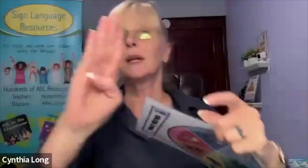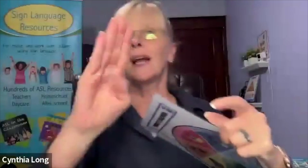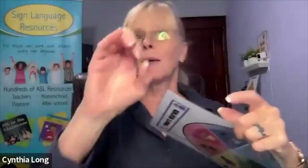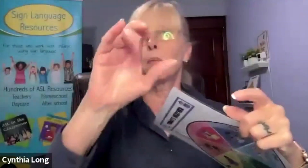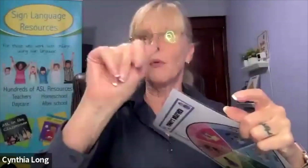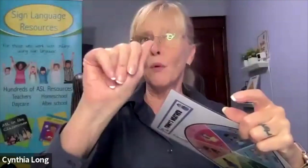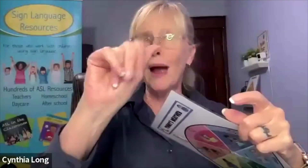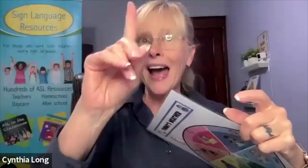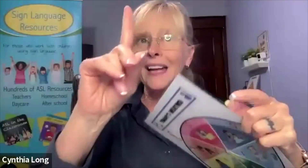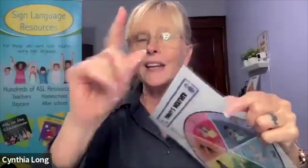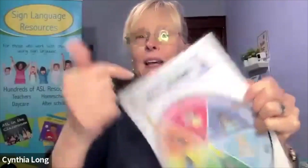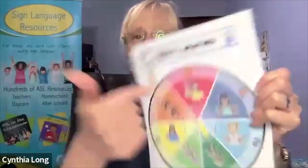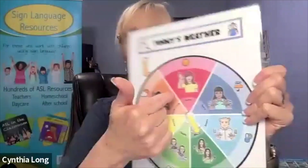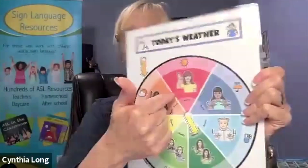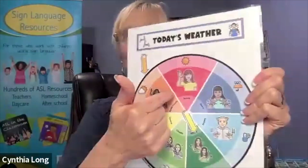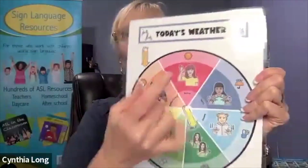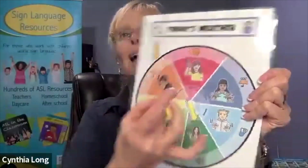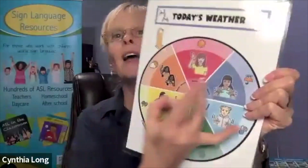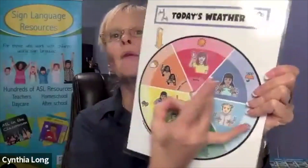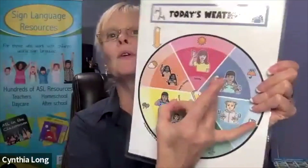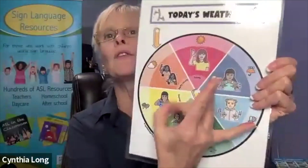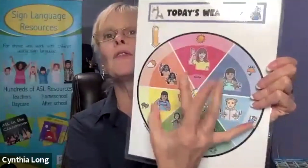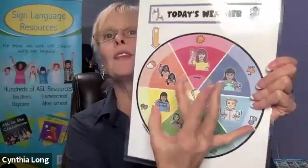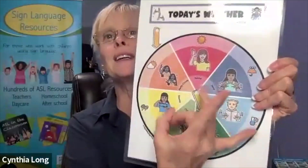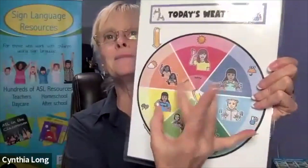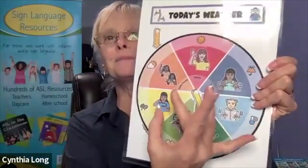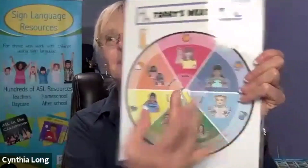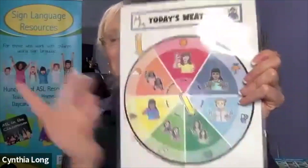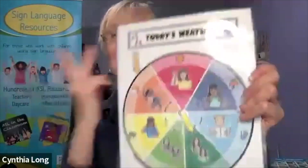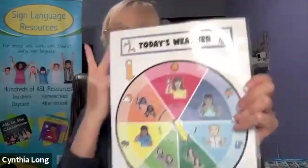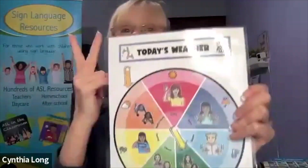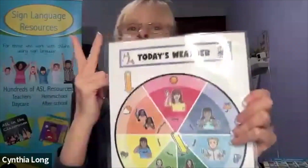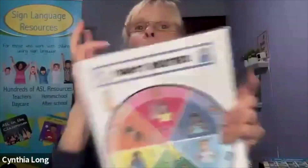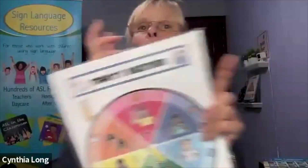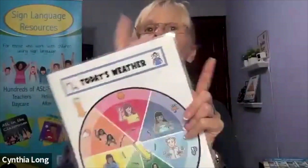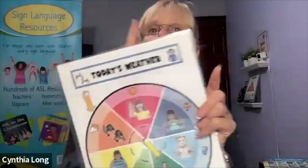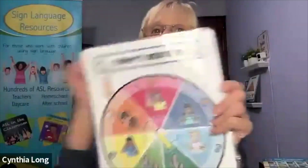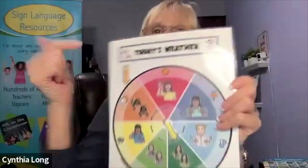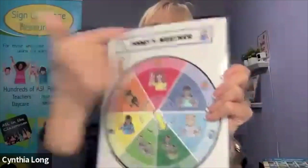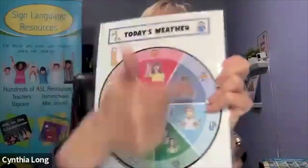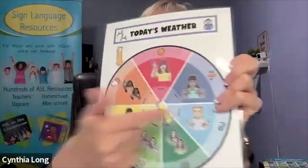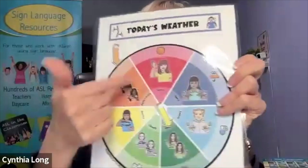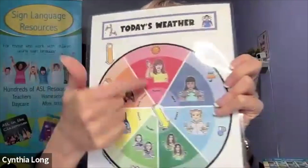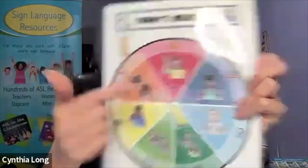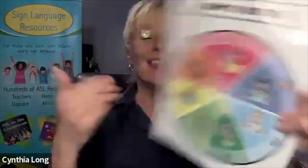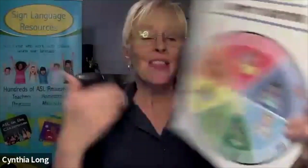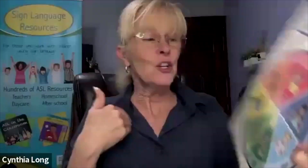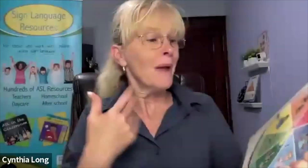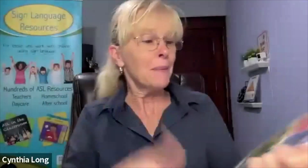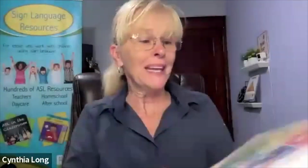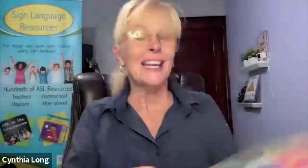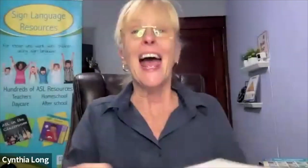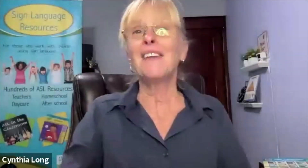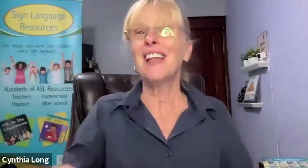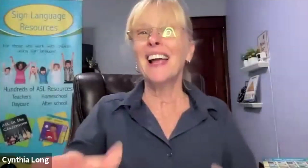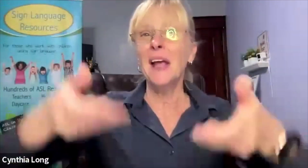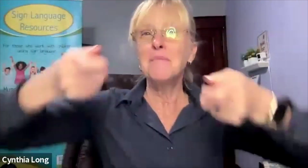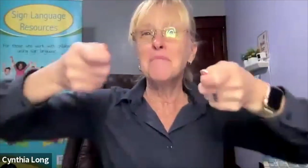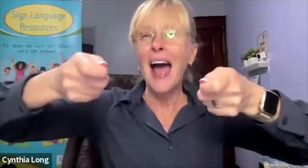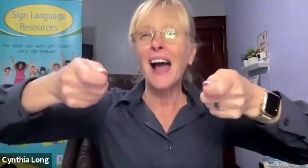like a brad in the middle, and when you flick it, see what the weather is. And then you maybe could have like a bag